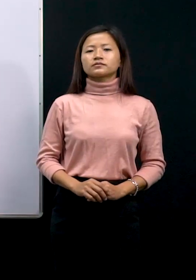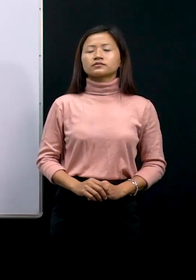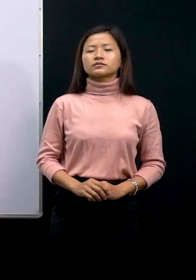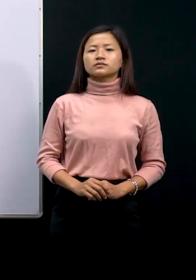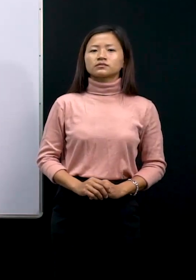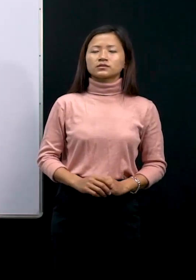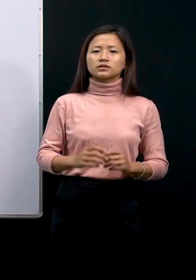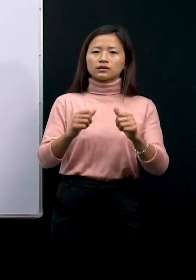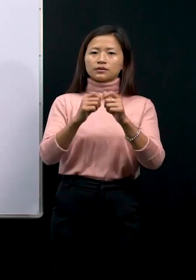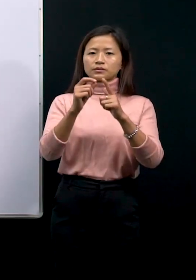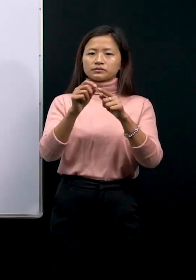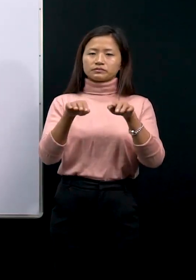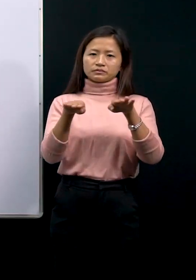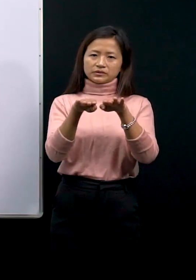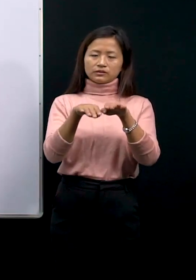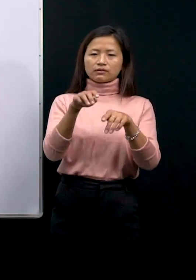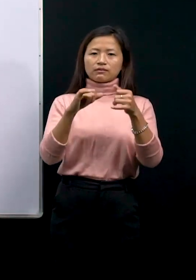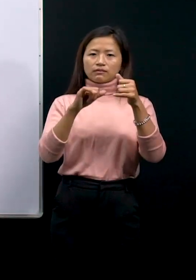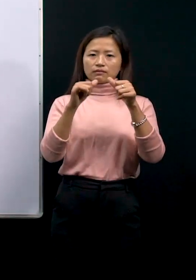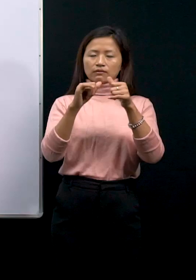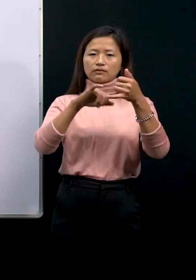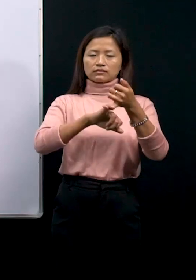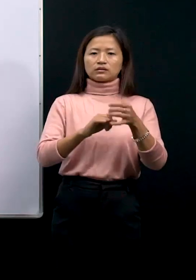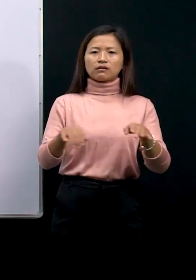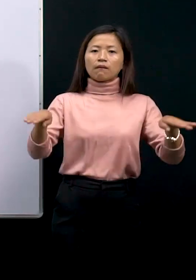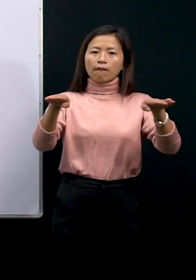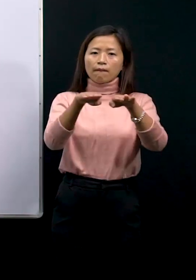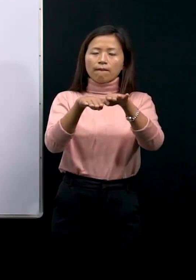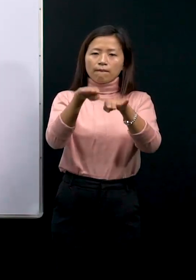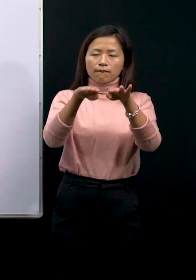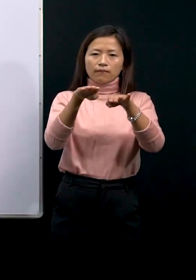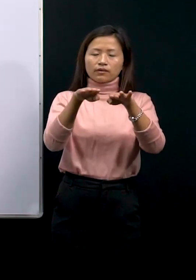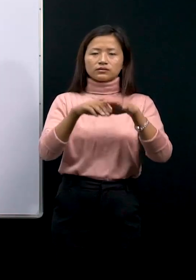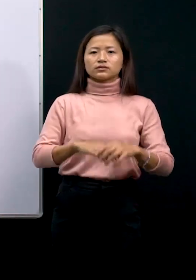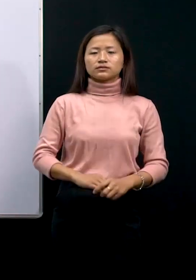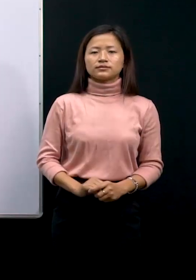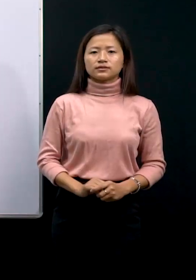isn't it? AP and AS are equal, right? So in place of AP, what we can write? AS. So